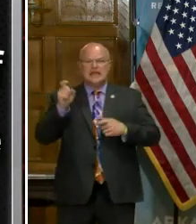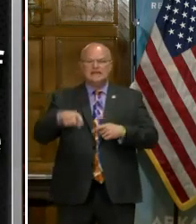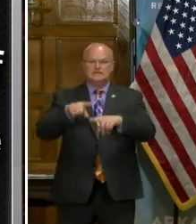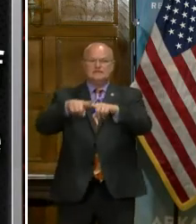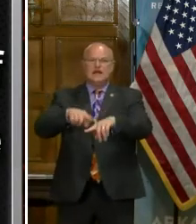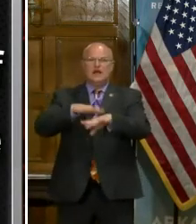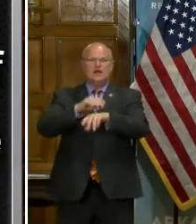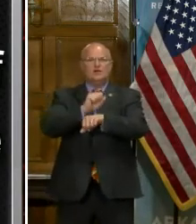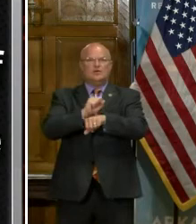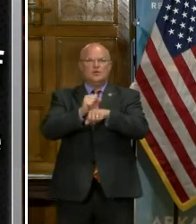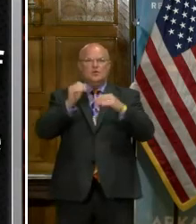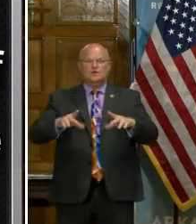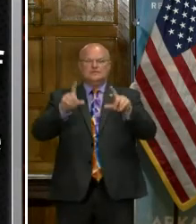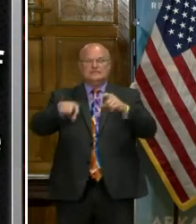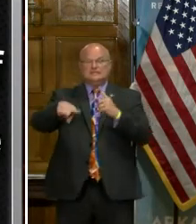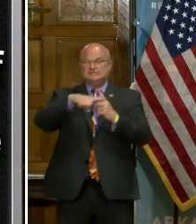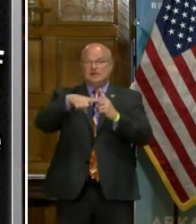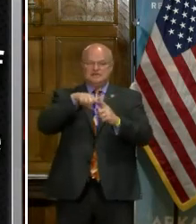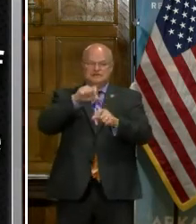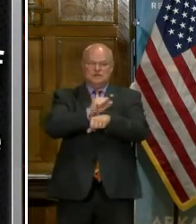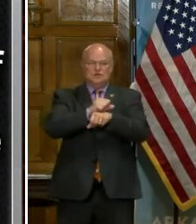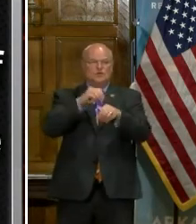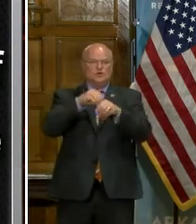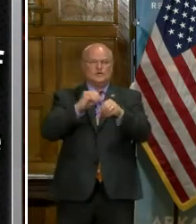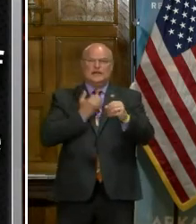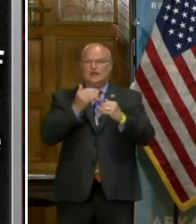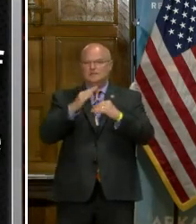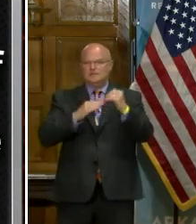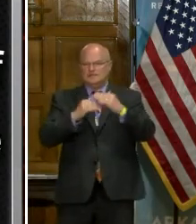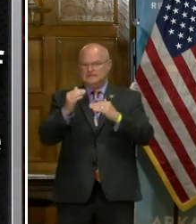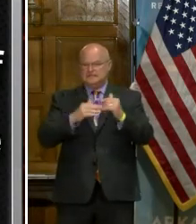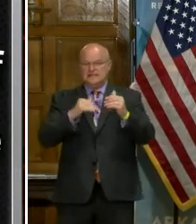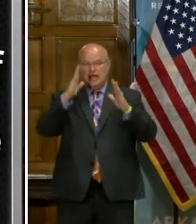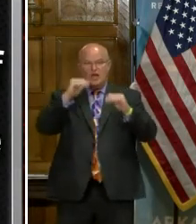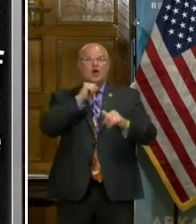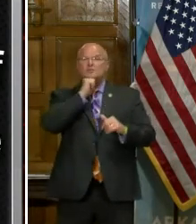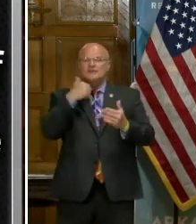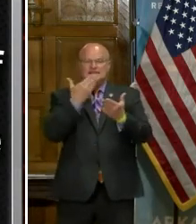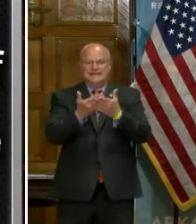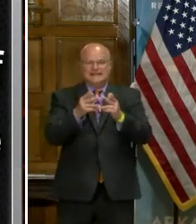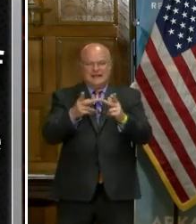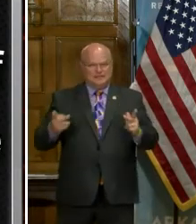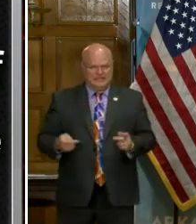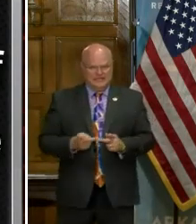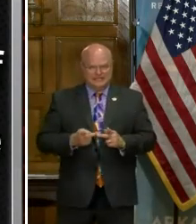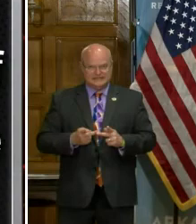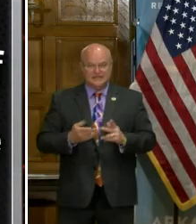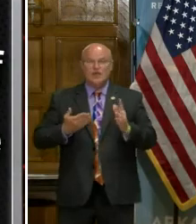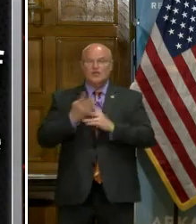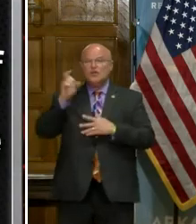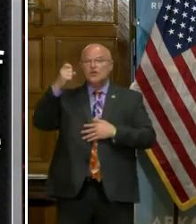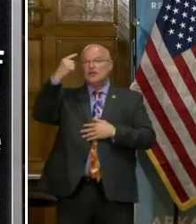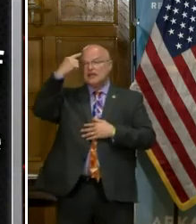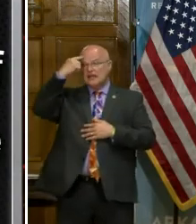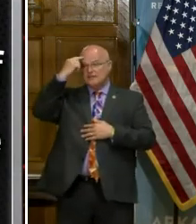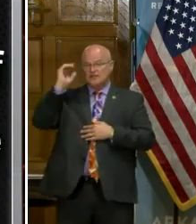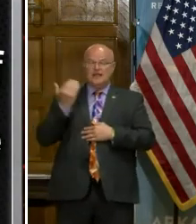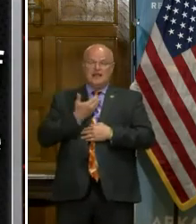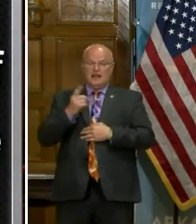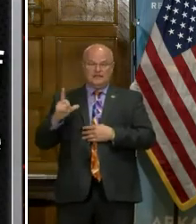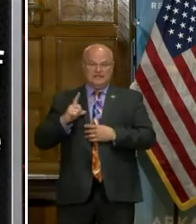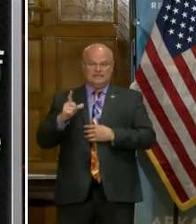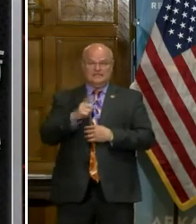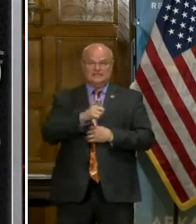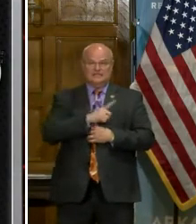to rely on workers who test positive to work in our facilities, and we hope that we don't get to that point. Through Governor Hutchinson and our